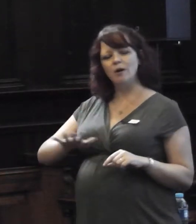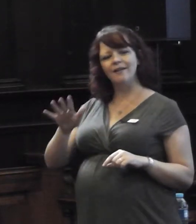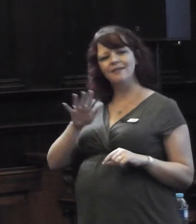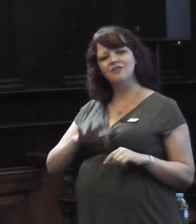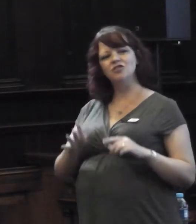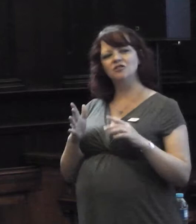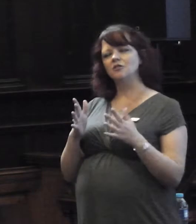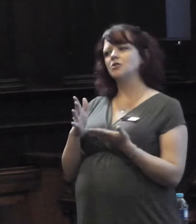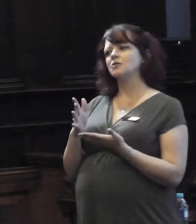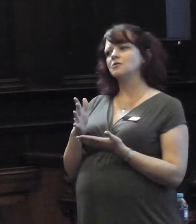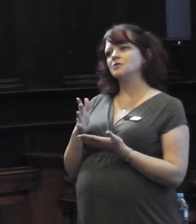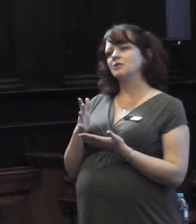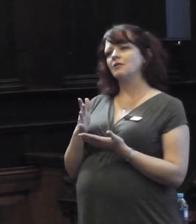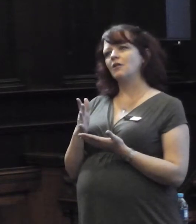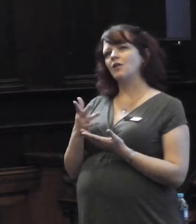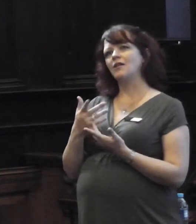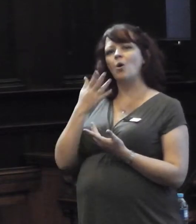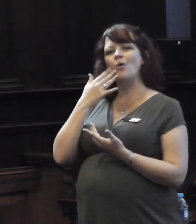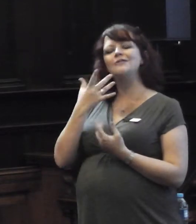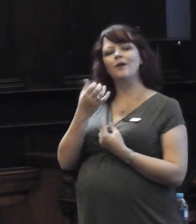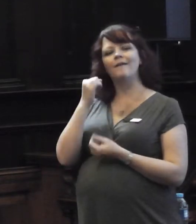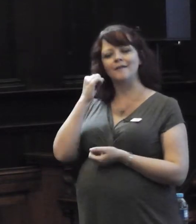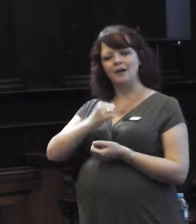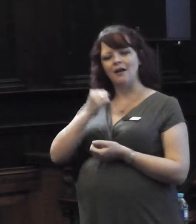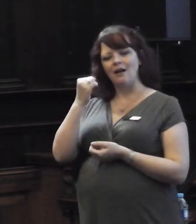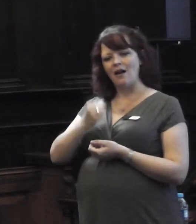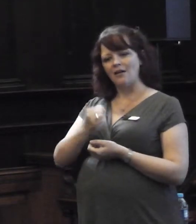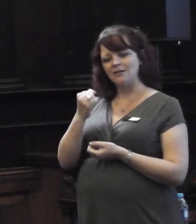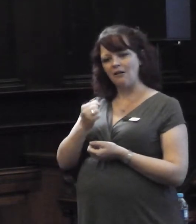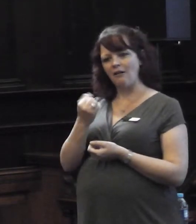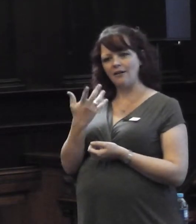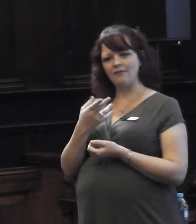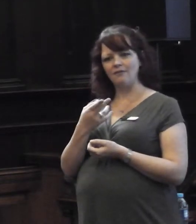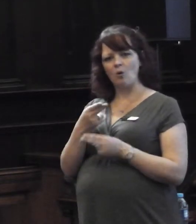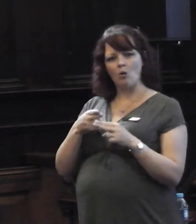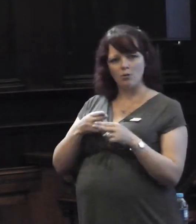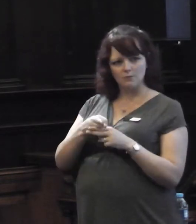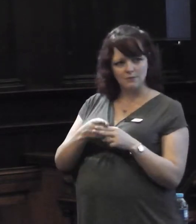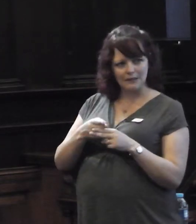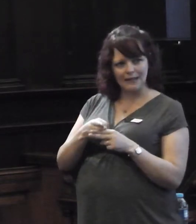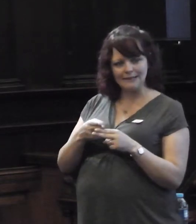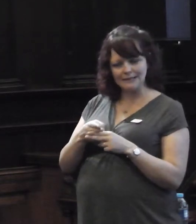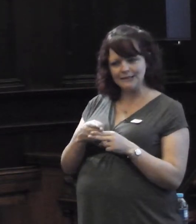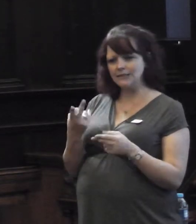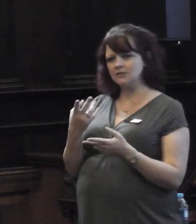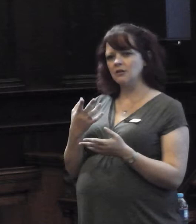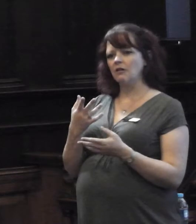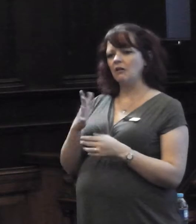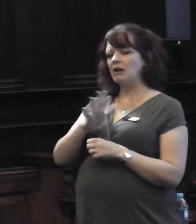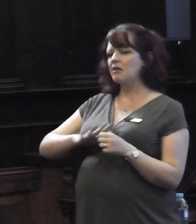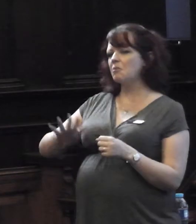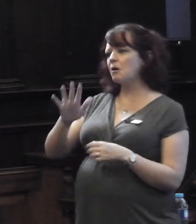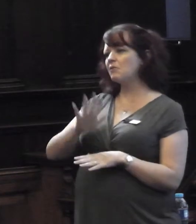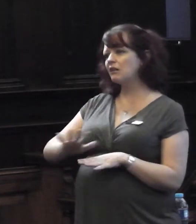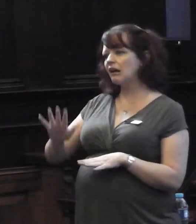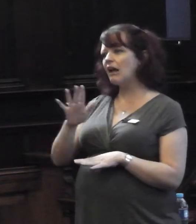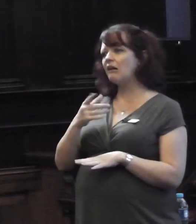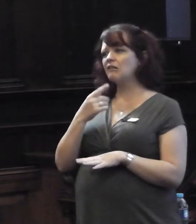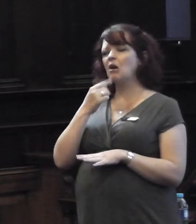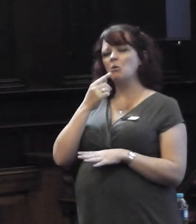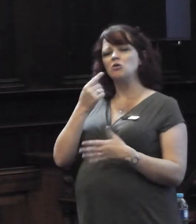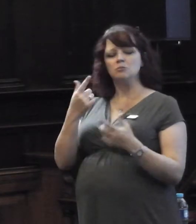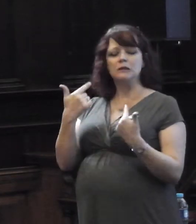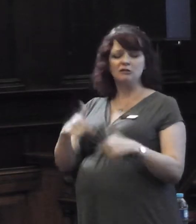the offence of being in possession of a bladed article in a public place may be